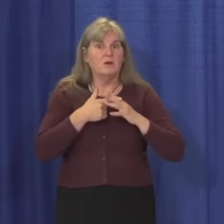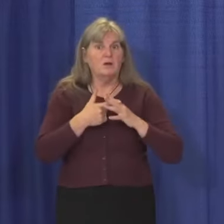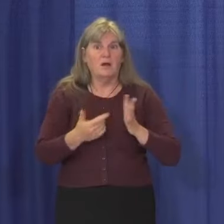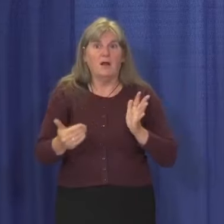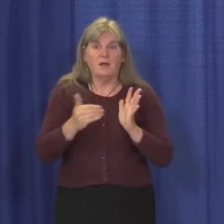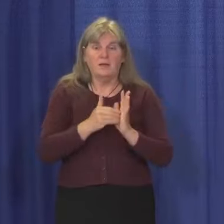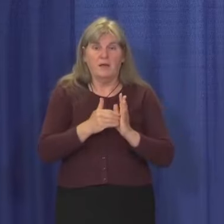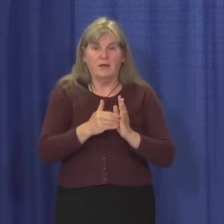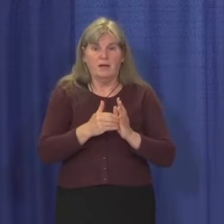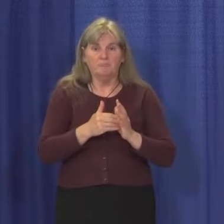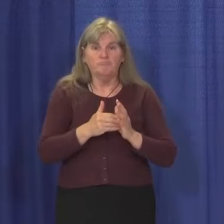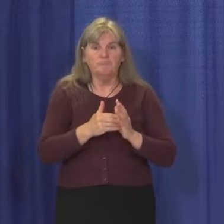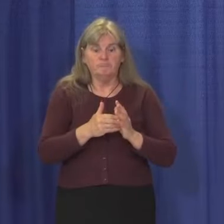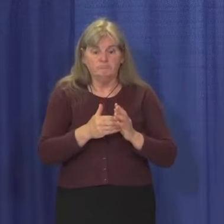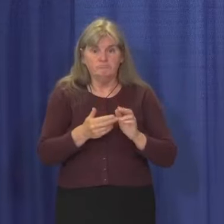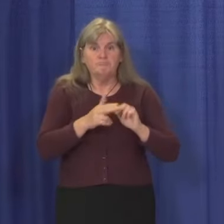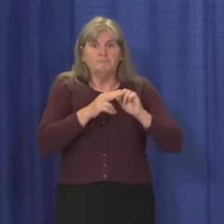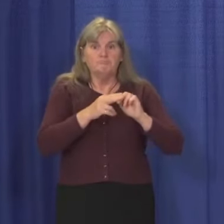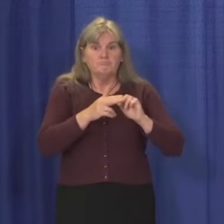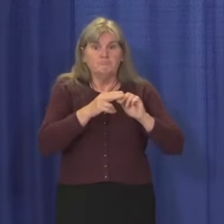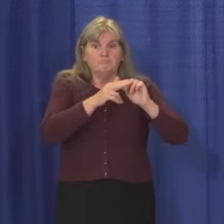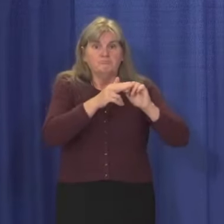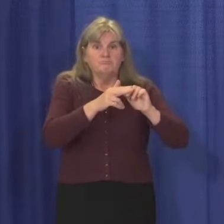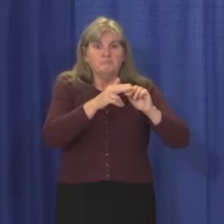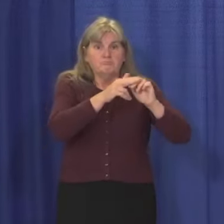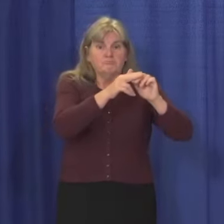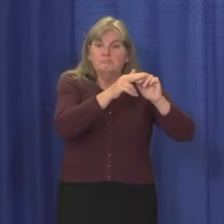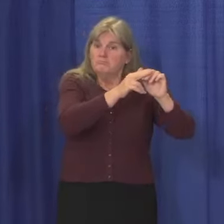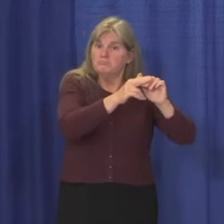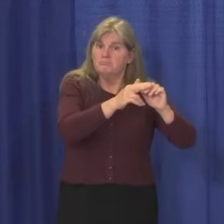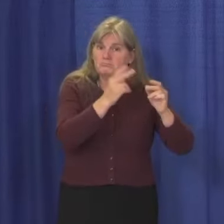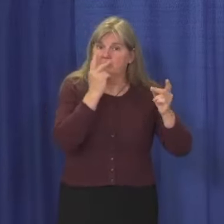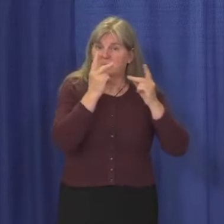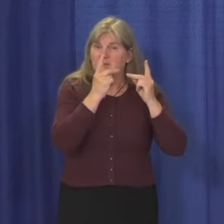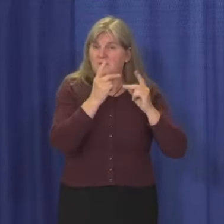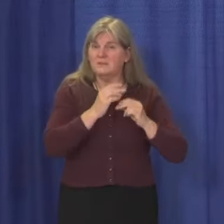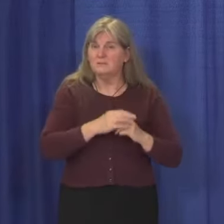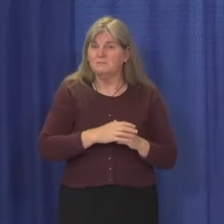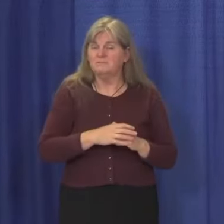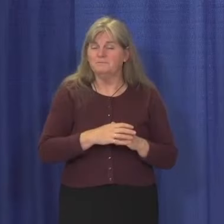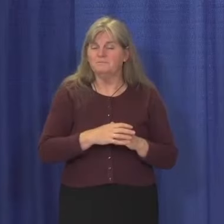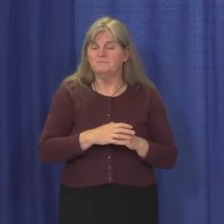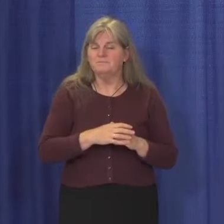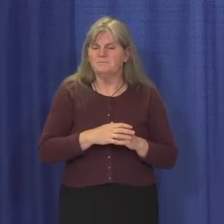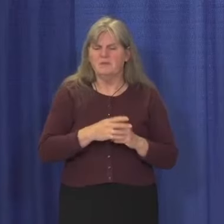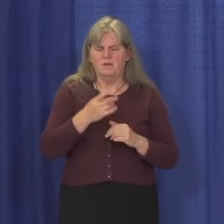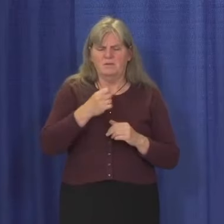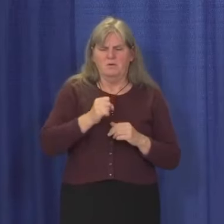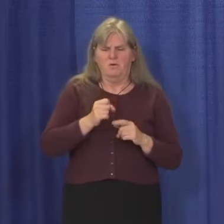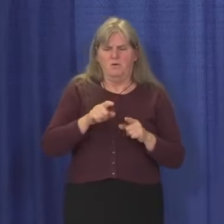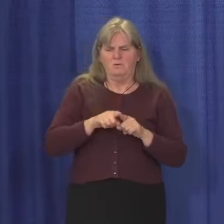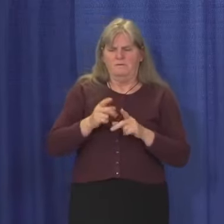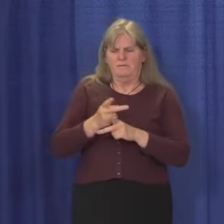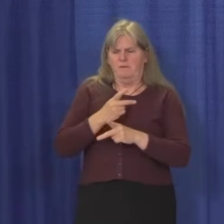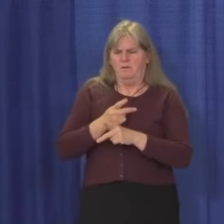the I think a renewed effort at what are we not doing that we could be doing.